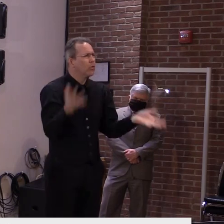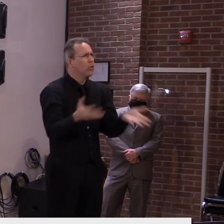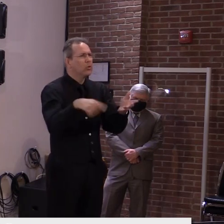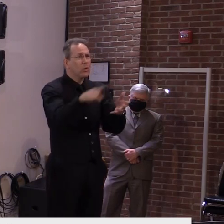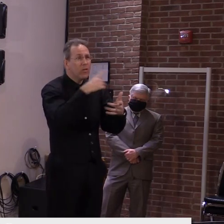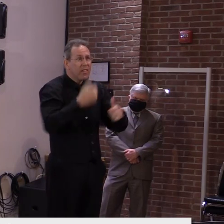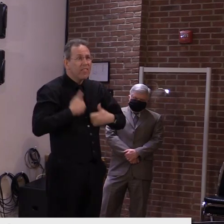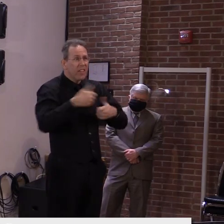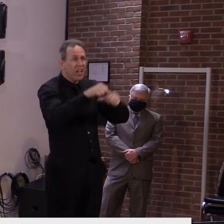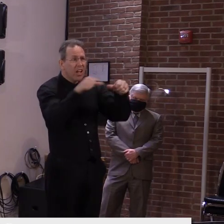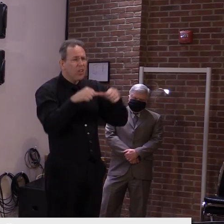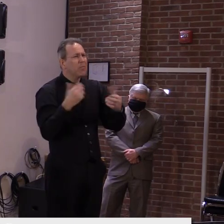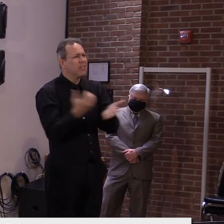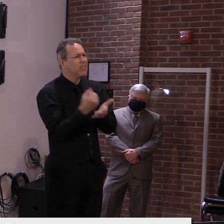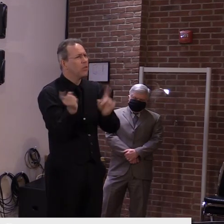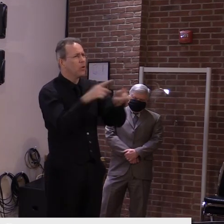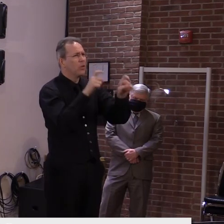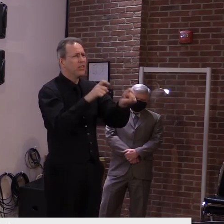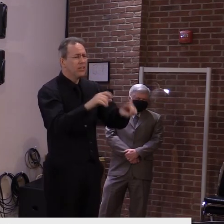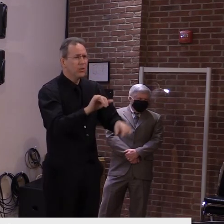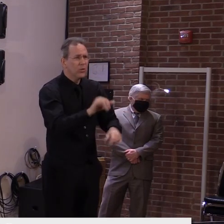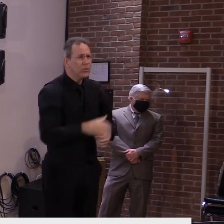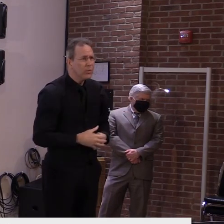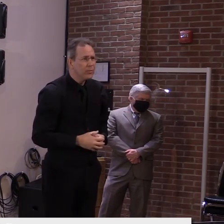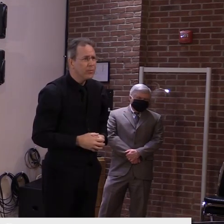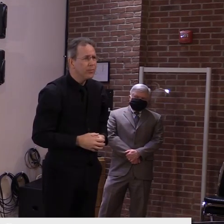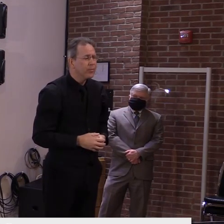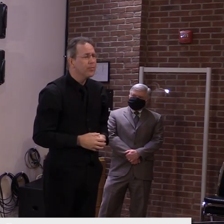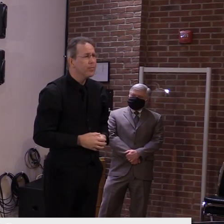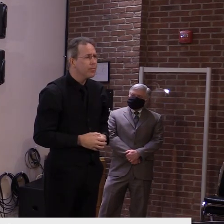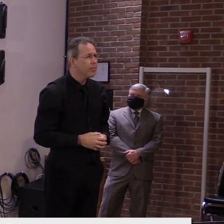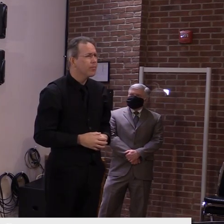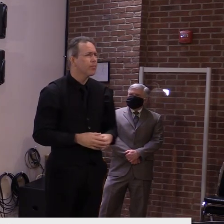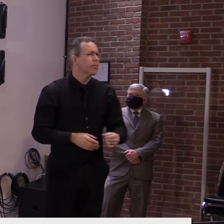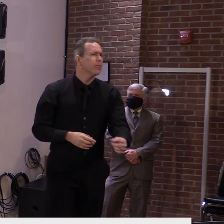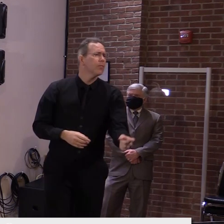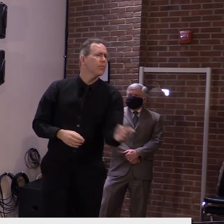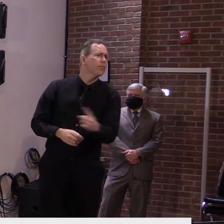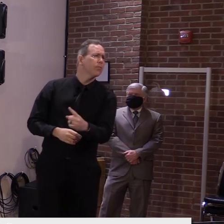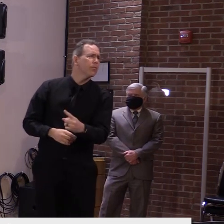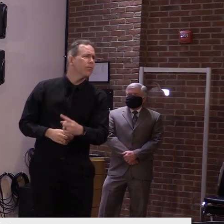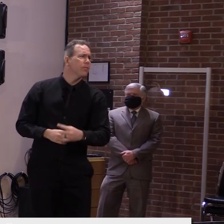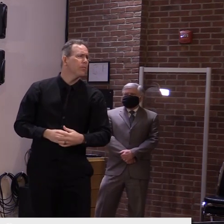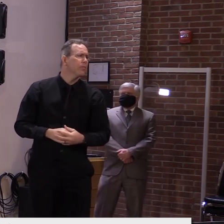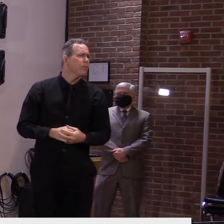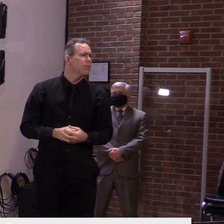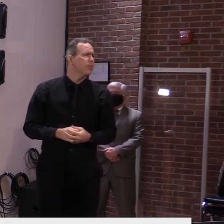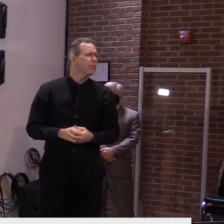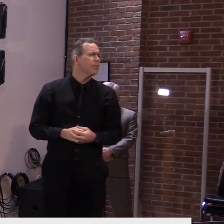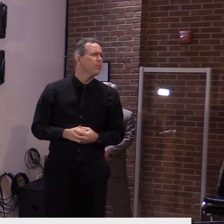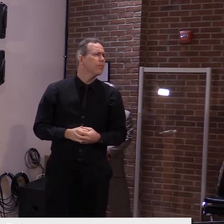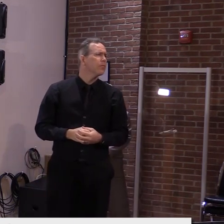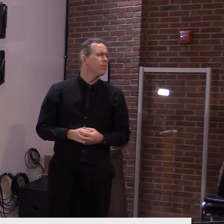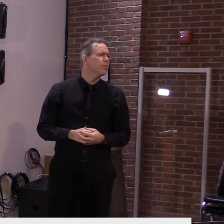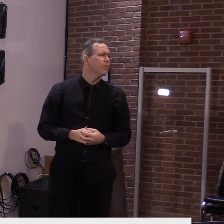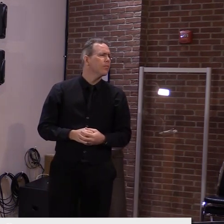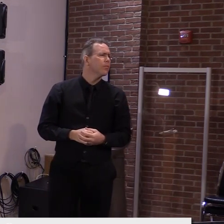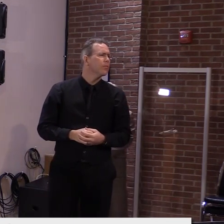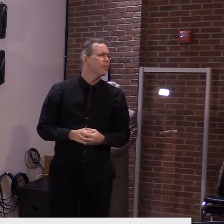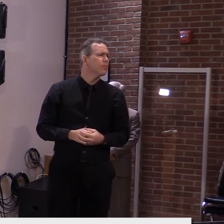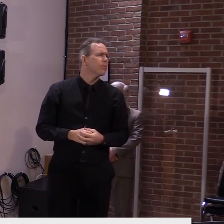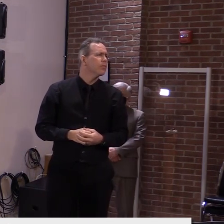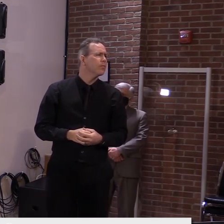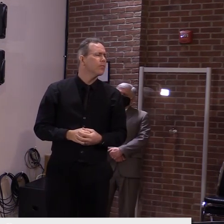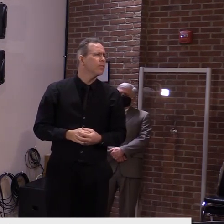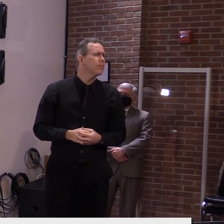Okay. And are we seeing a decline in testing statewide? And do you feel like people aren't getting tested when they should? You